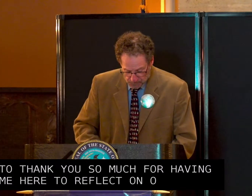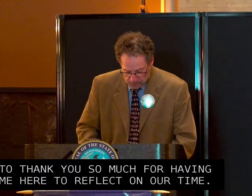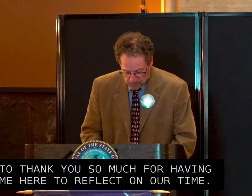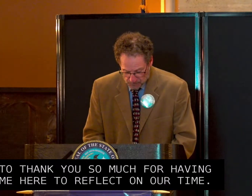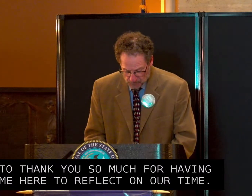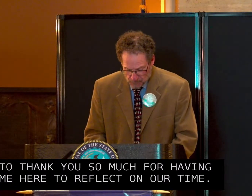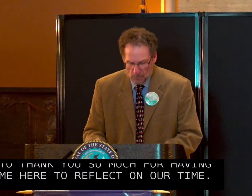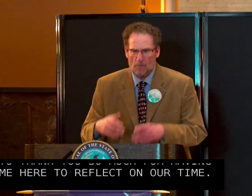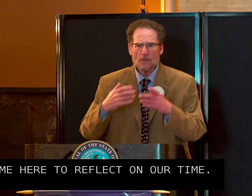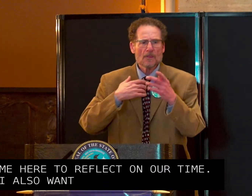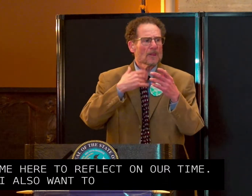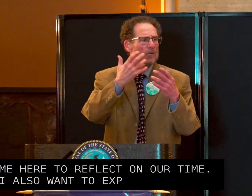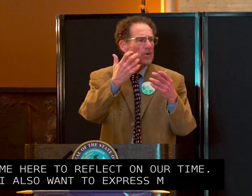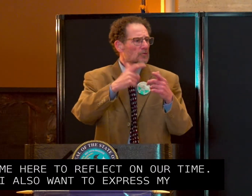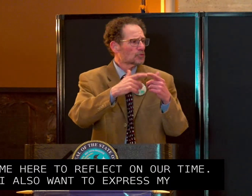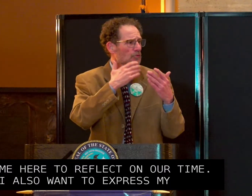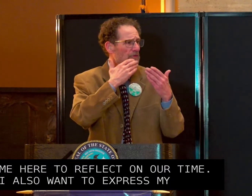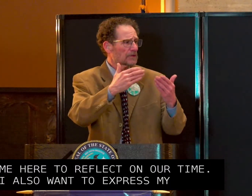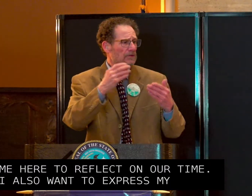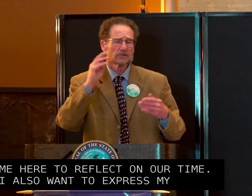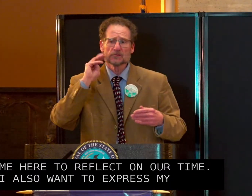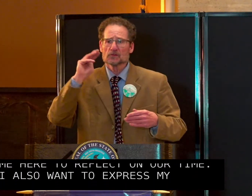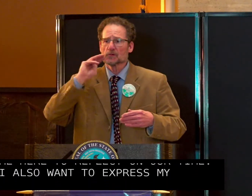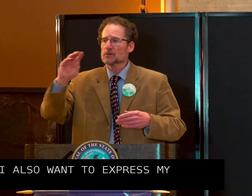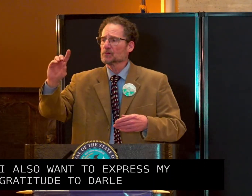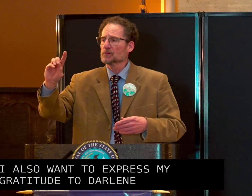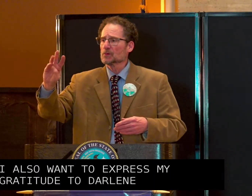express my gratitude to Darlene Zangara.